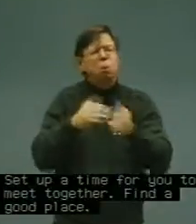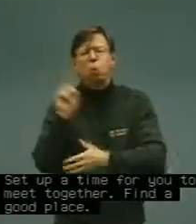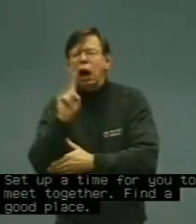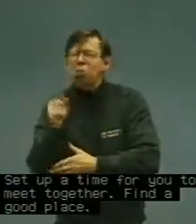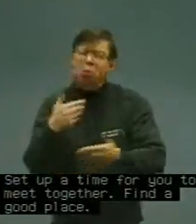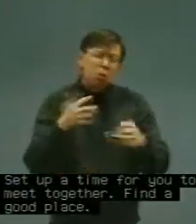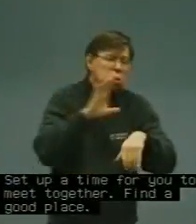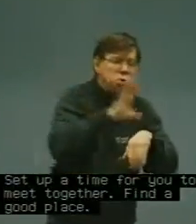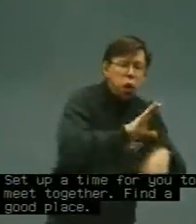place.